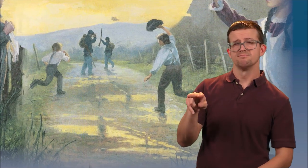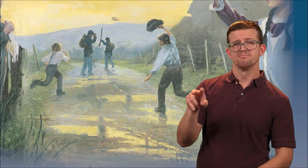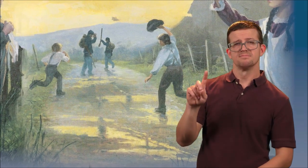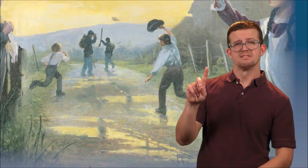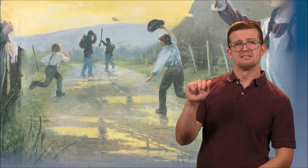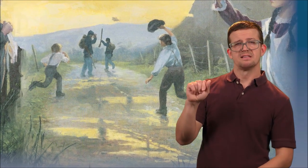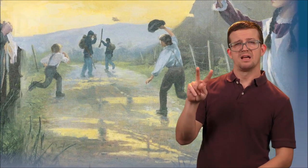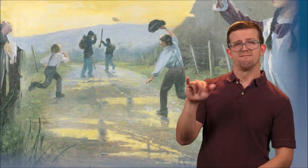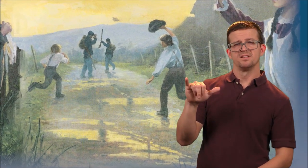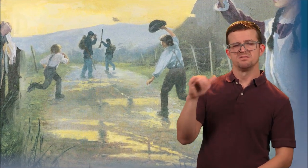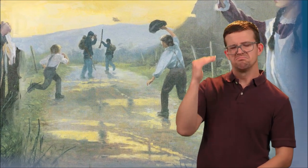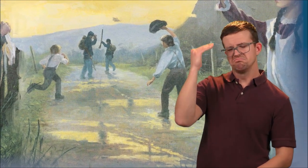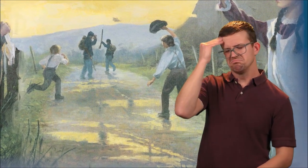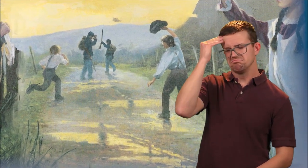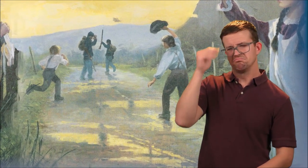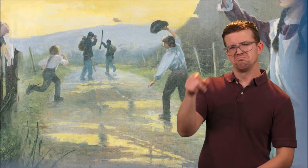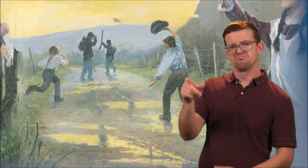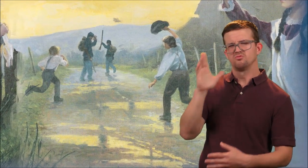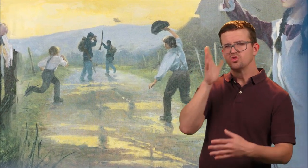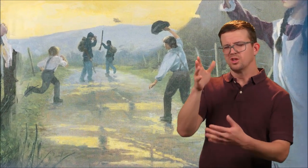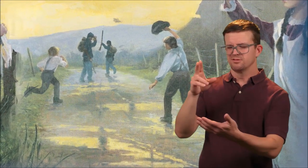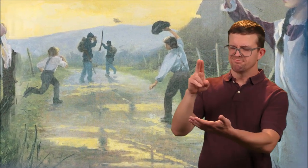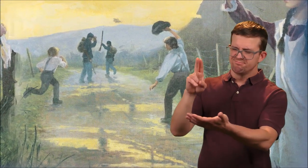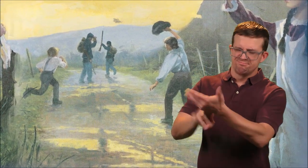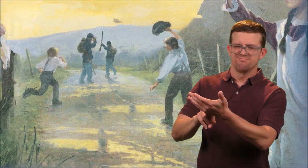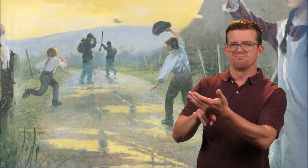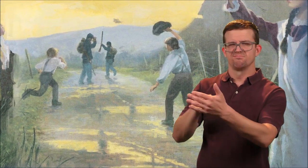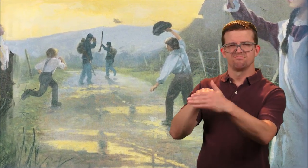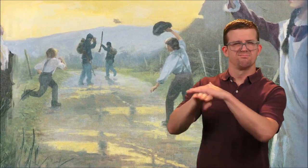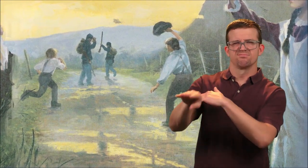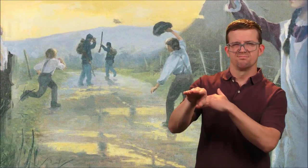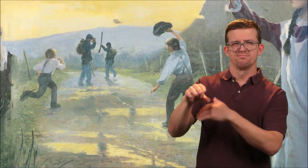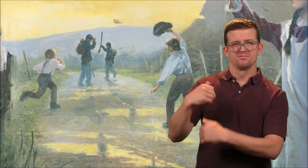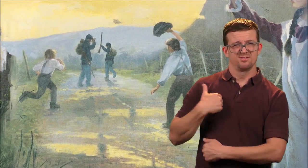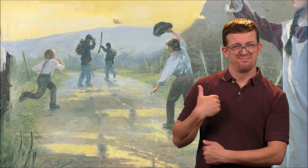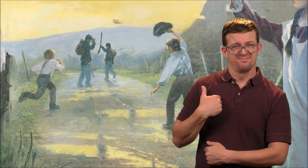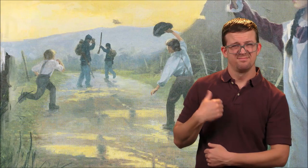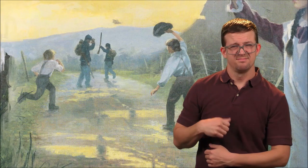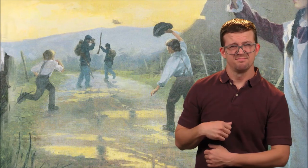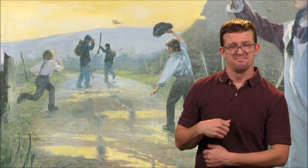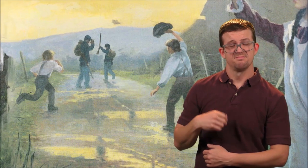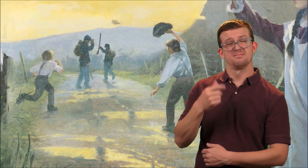That's when Gabe knew Davy would enlist, and he would follow.